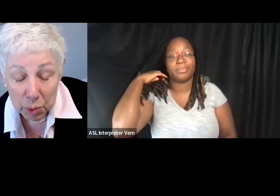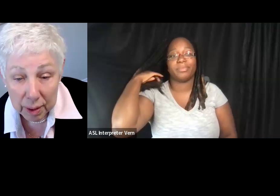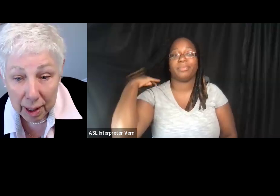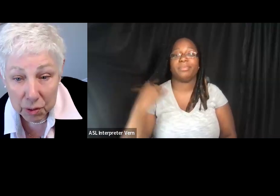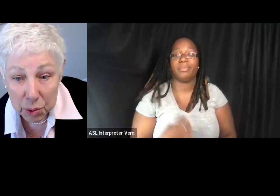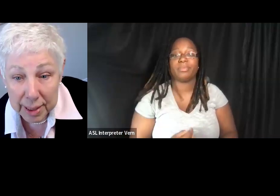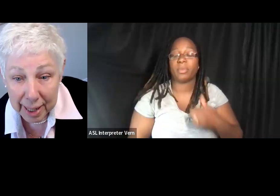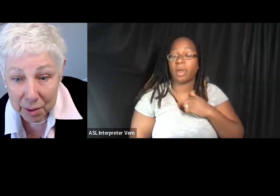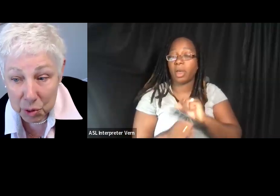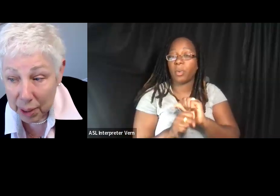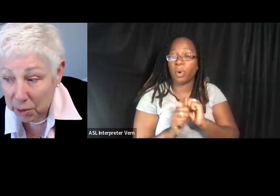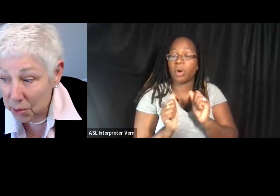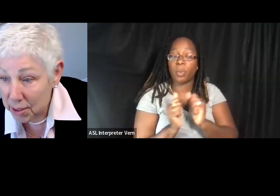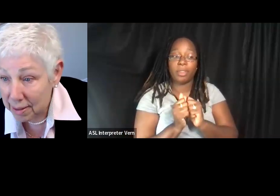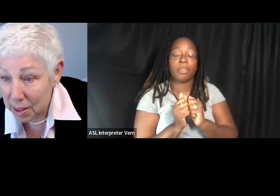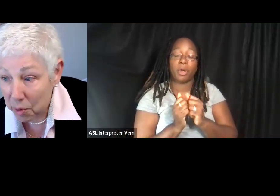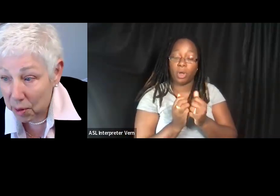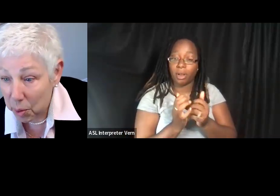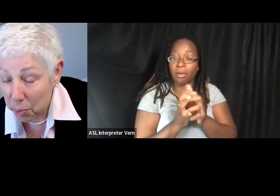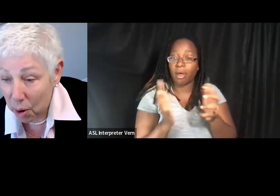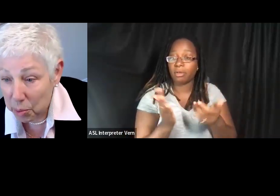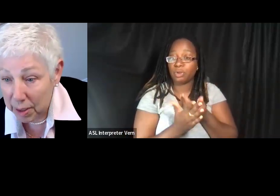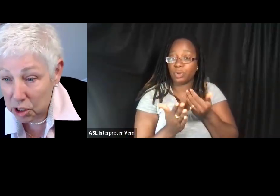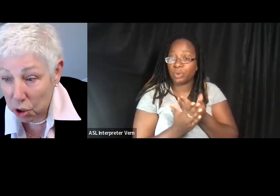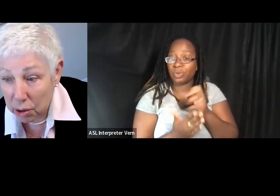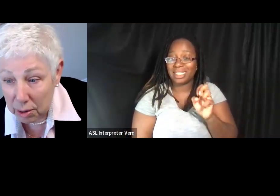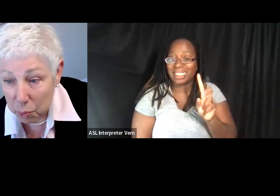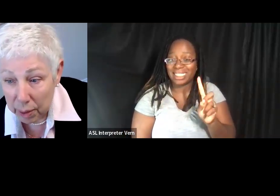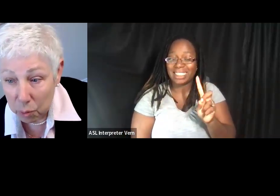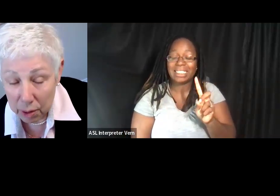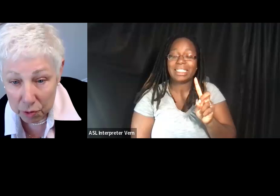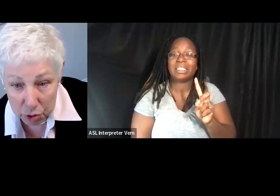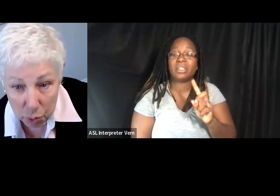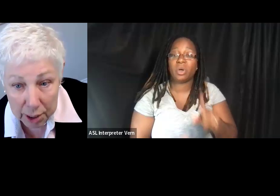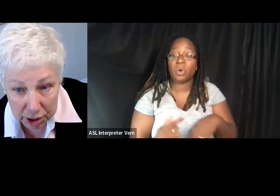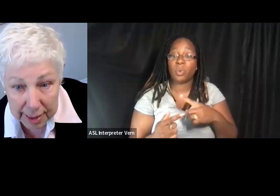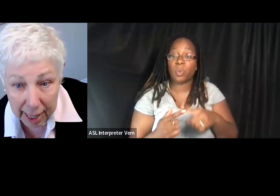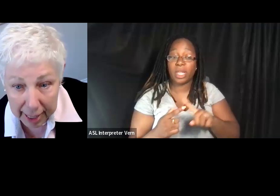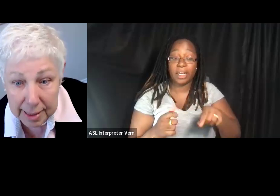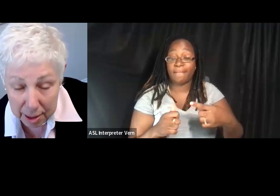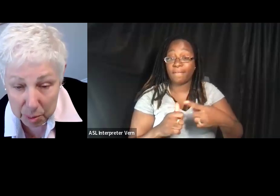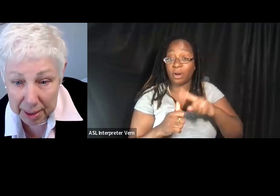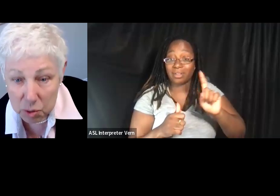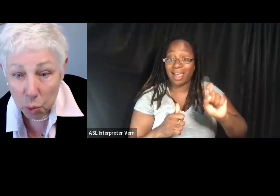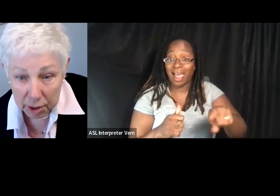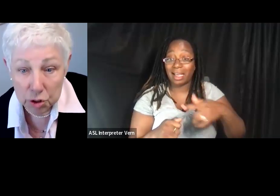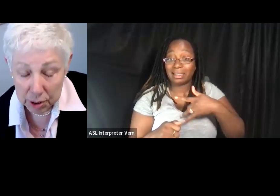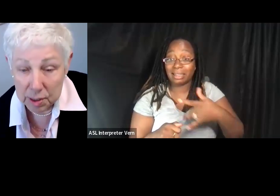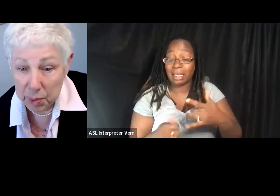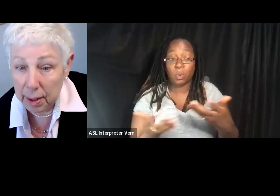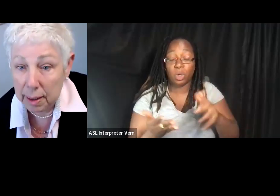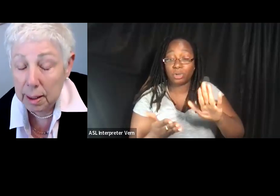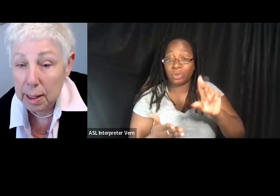I work with a lot of new executive directors, and some of them are probably startled when one of the first questions I ask them is, what